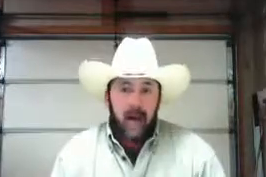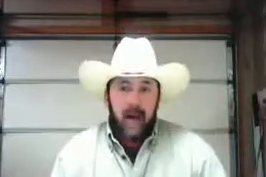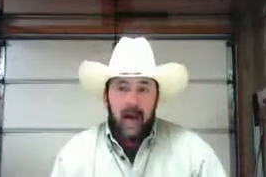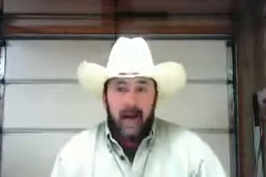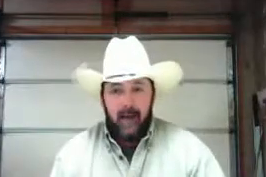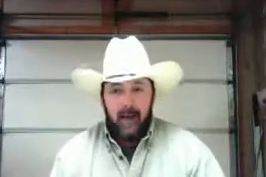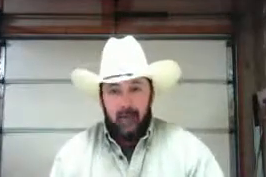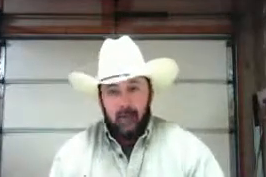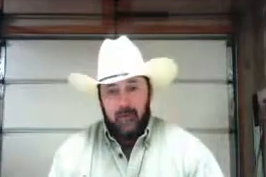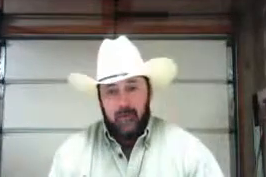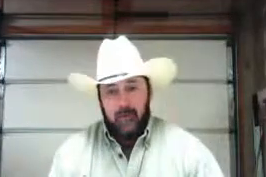highest levels.